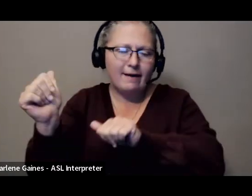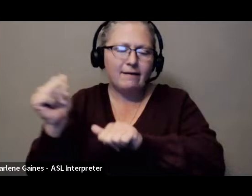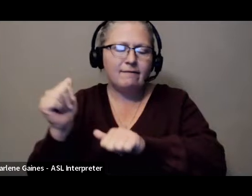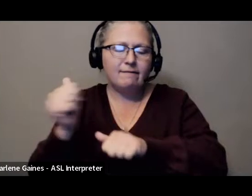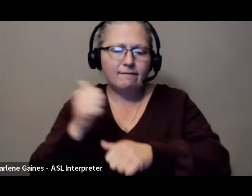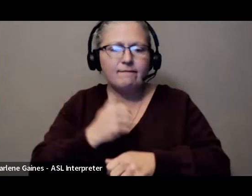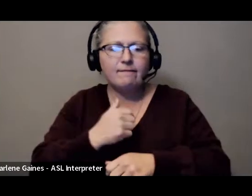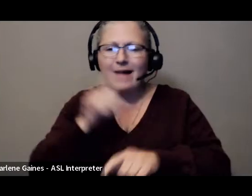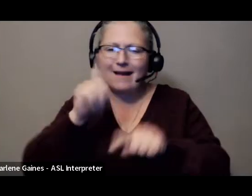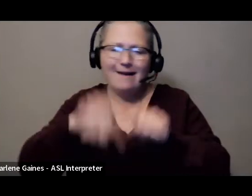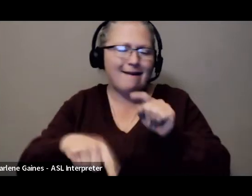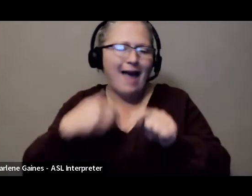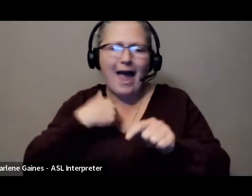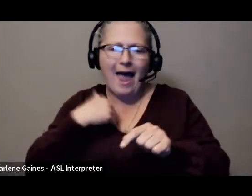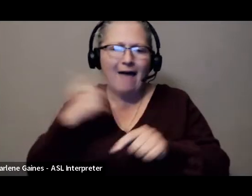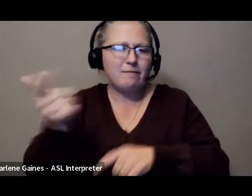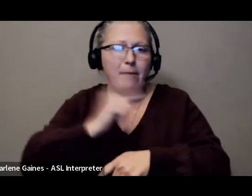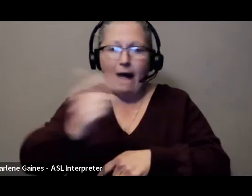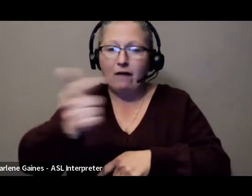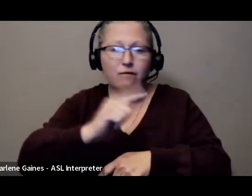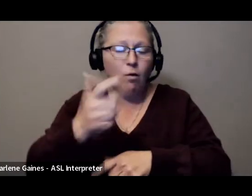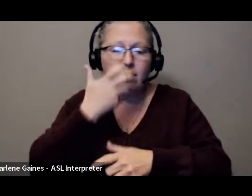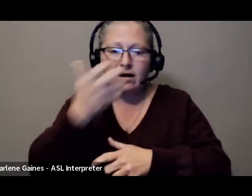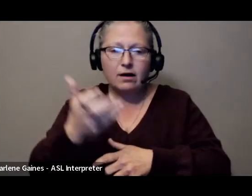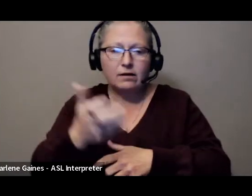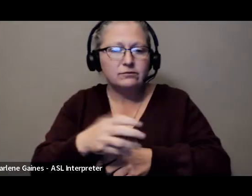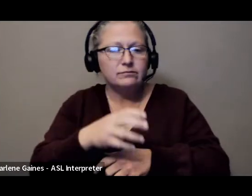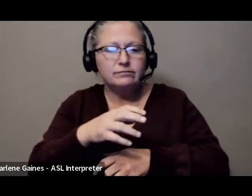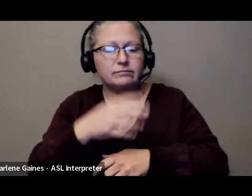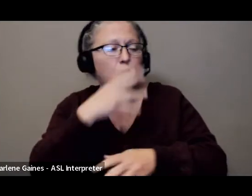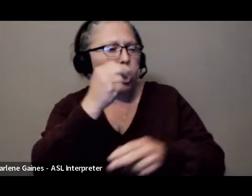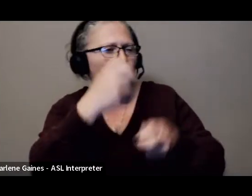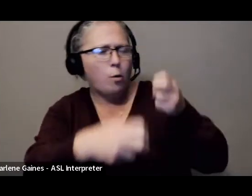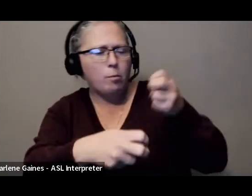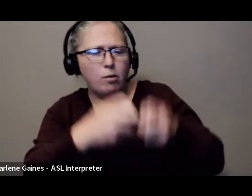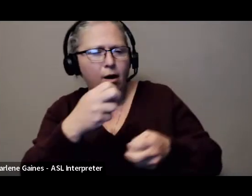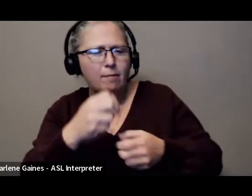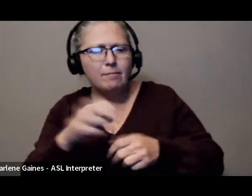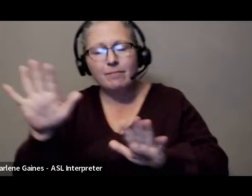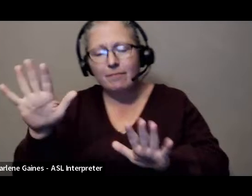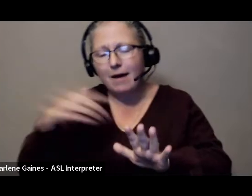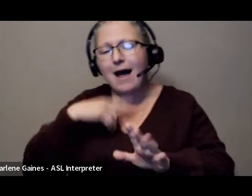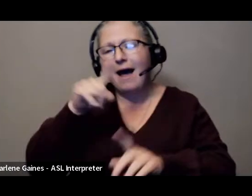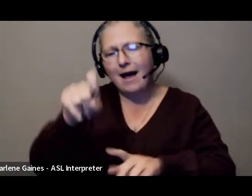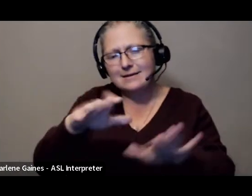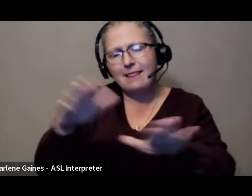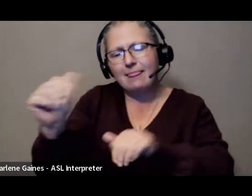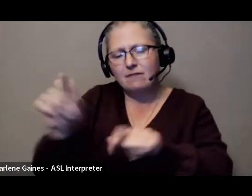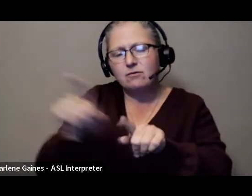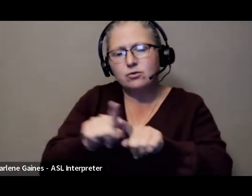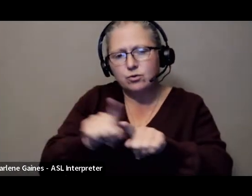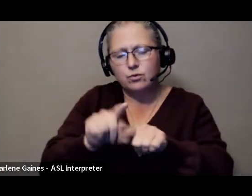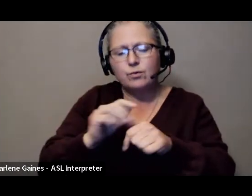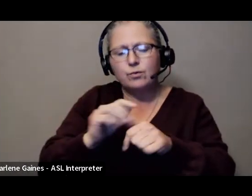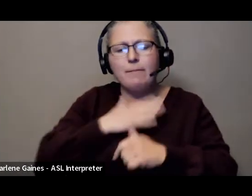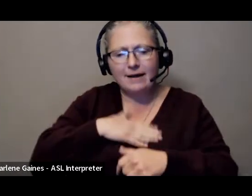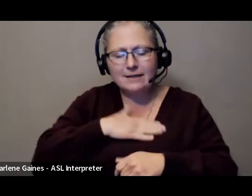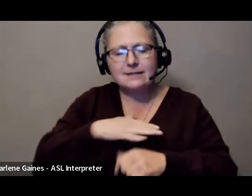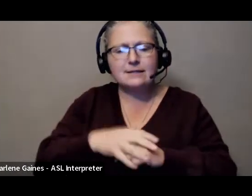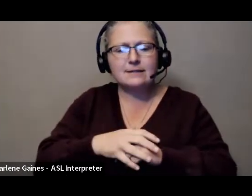well. We cannot have this back and forth No problem. yelling. No, I need to ask you to leave as well.